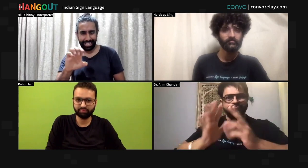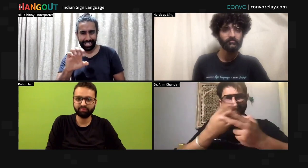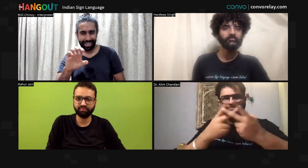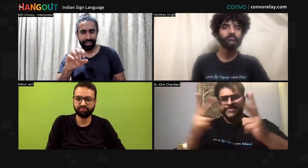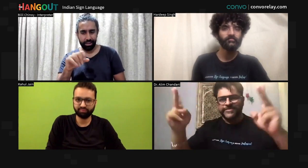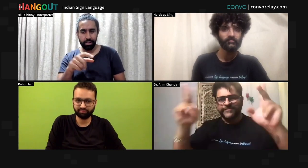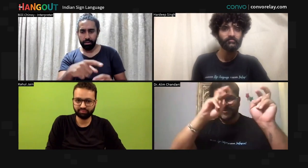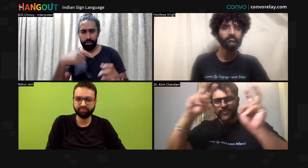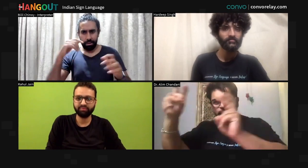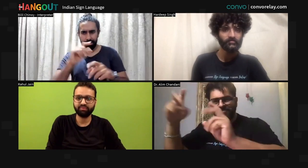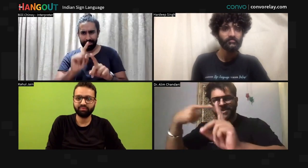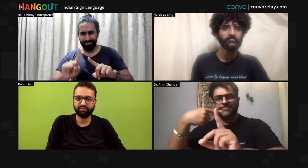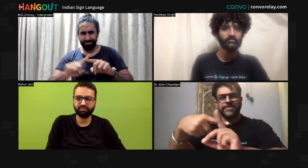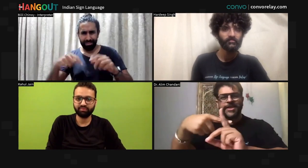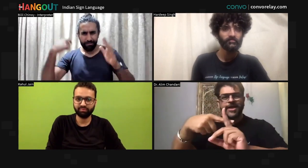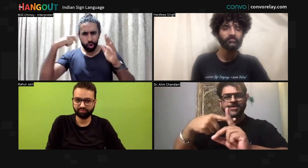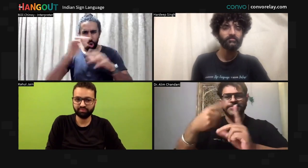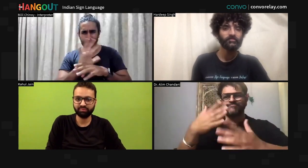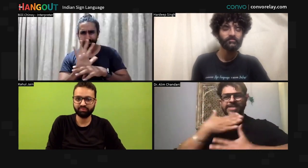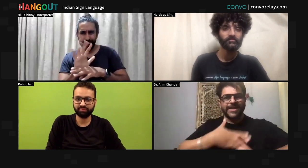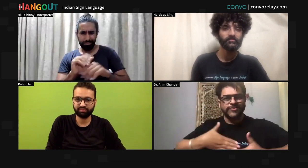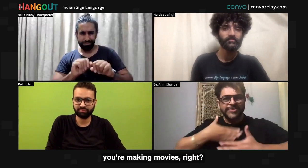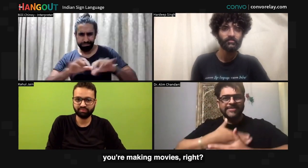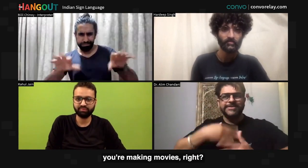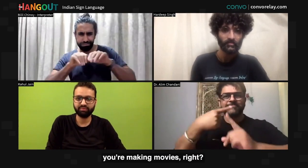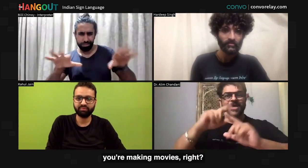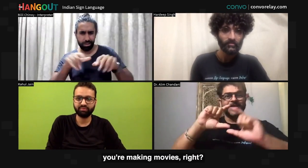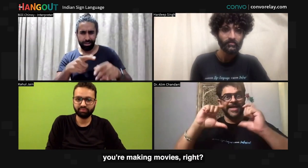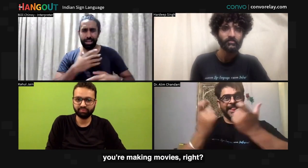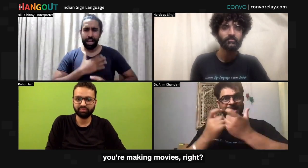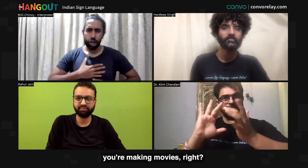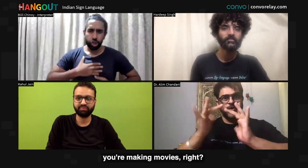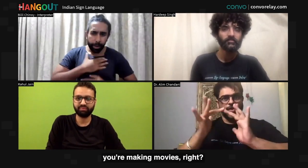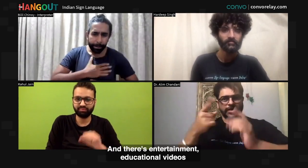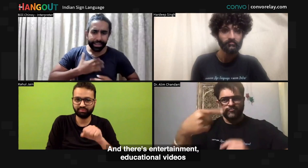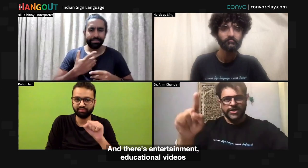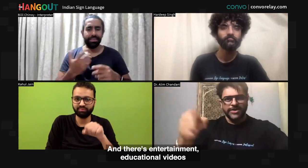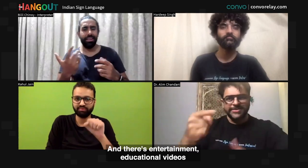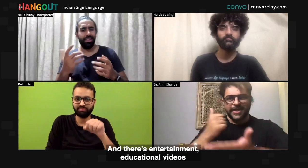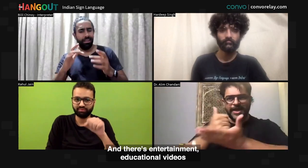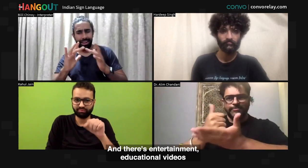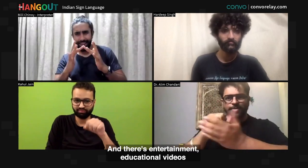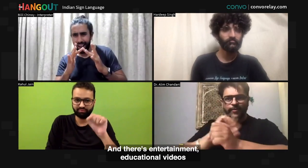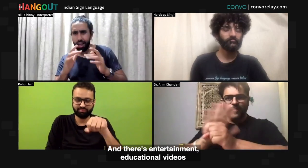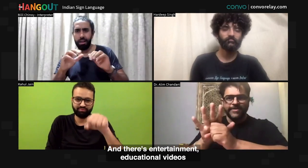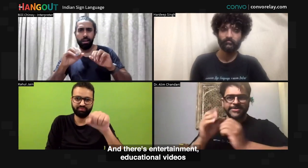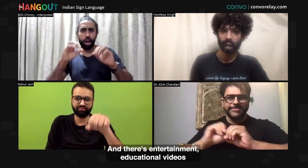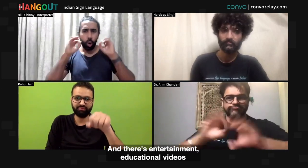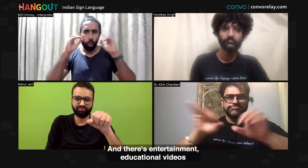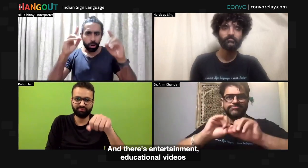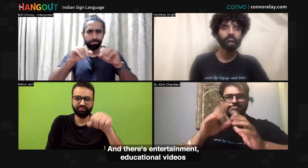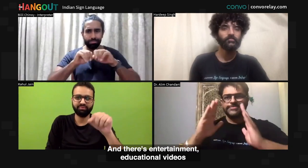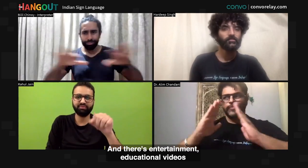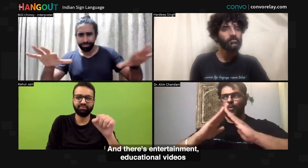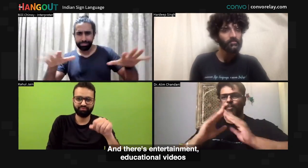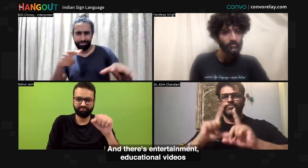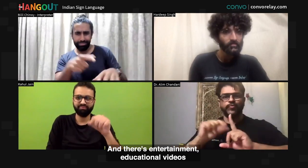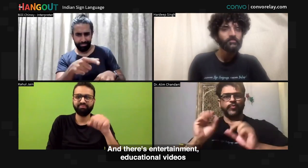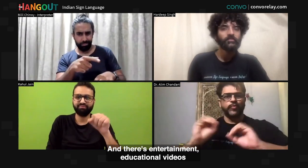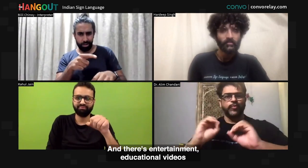unique or yunki, you're making movies, right? And there's, there's entertainment, educational